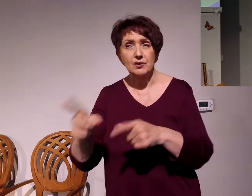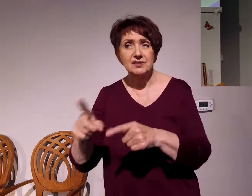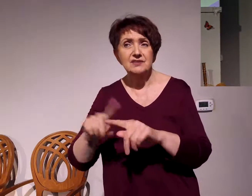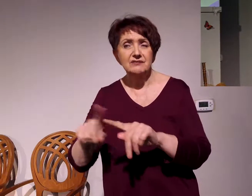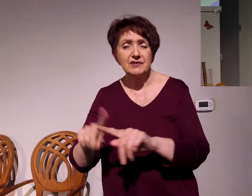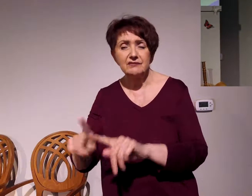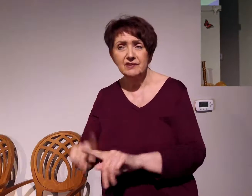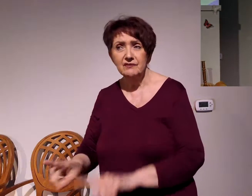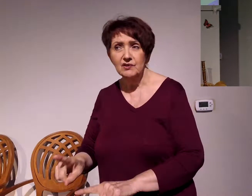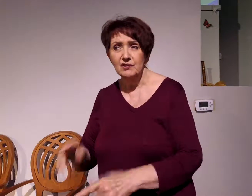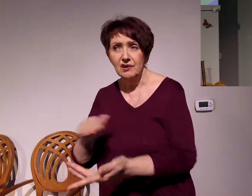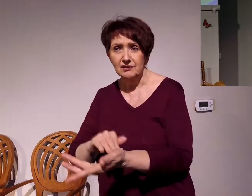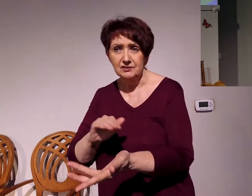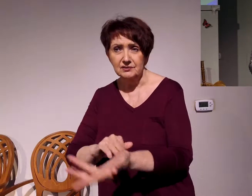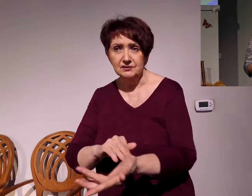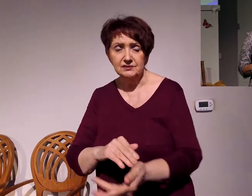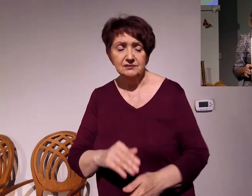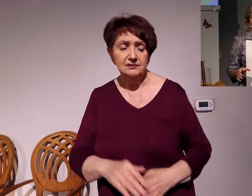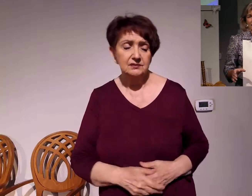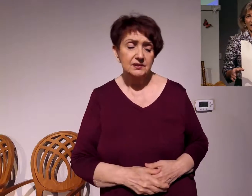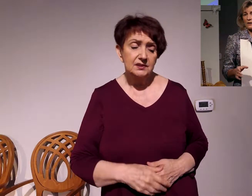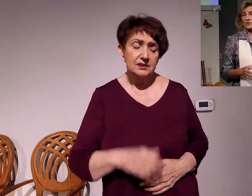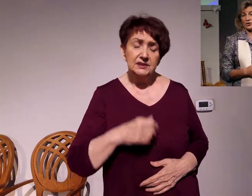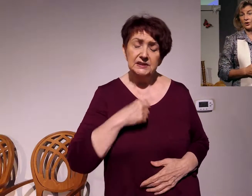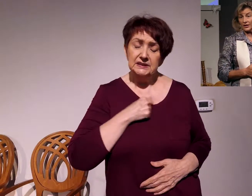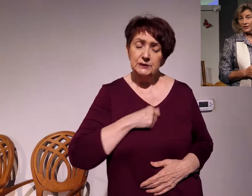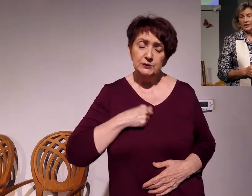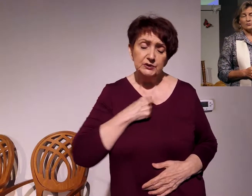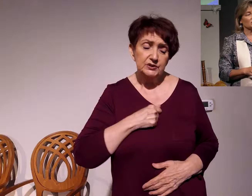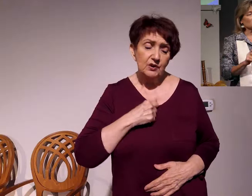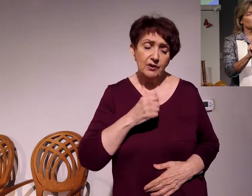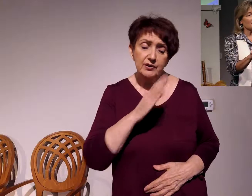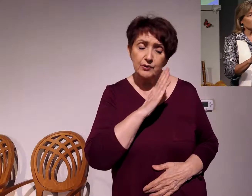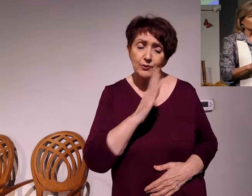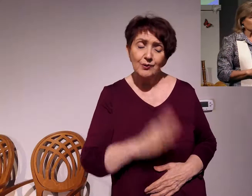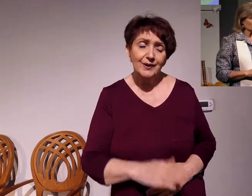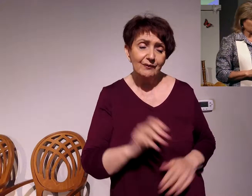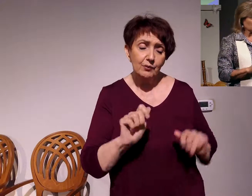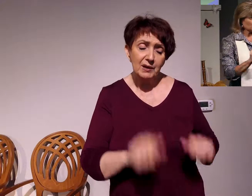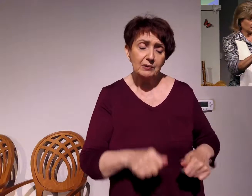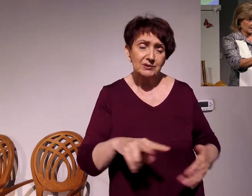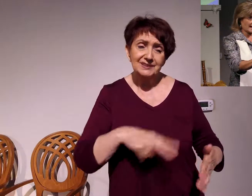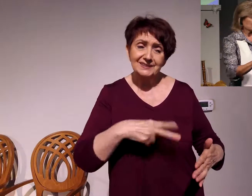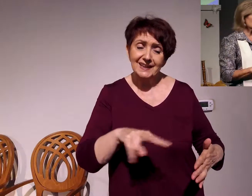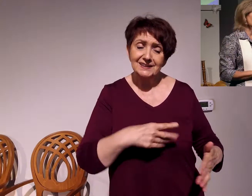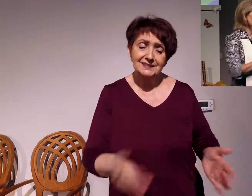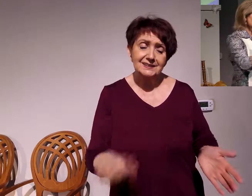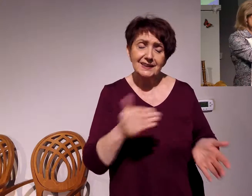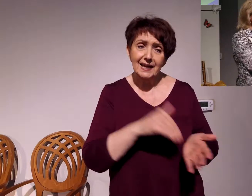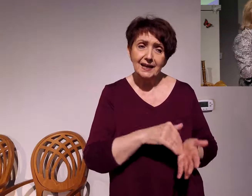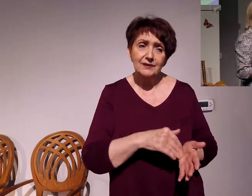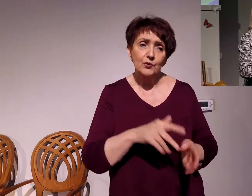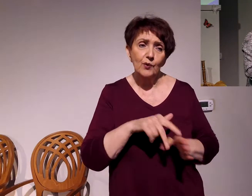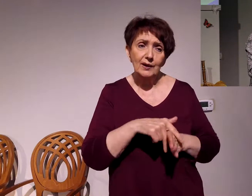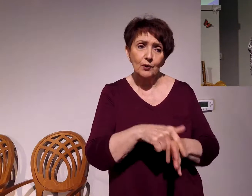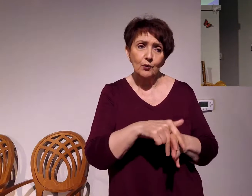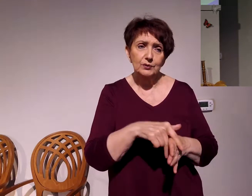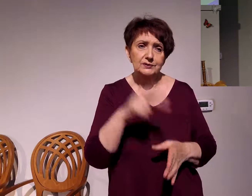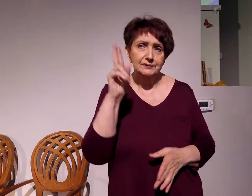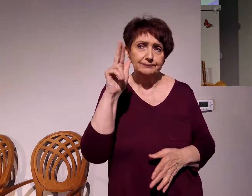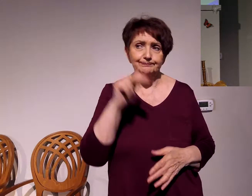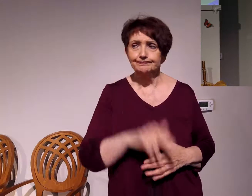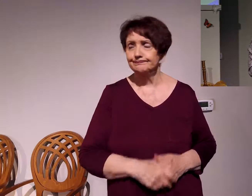to doctors around here. And they said, I'm sorry, but you're never going to be able to dance and ride a